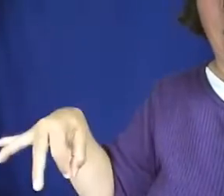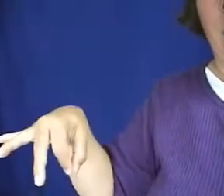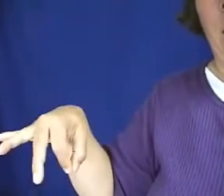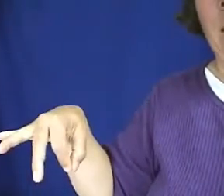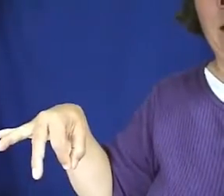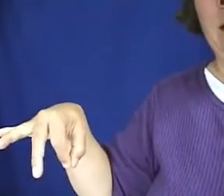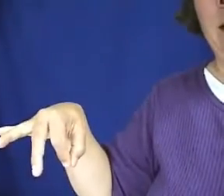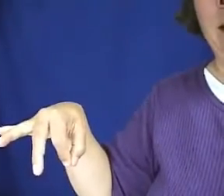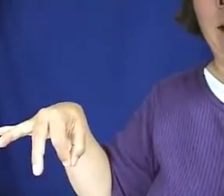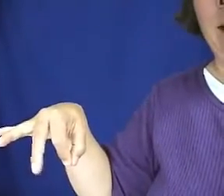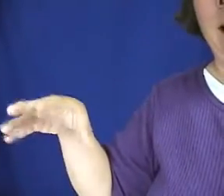99,